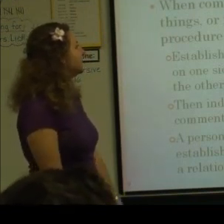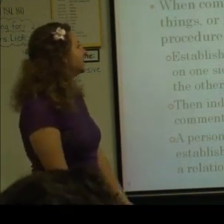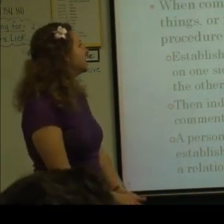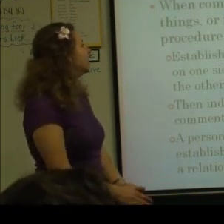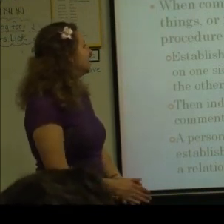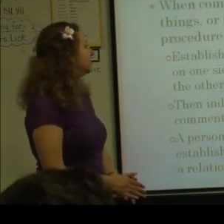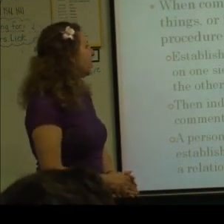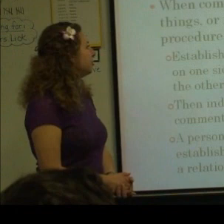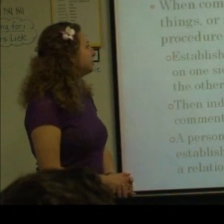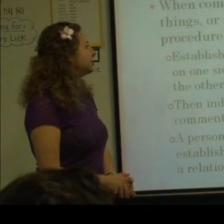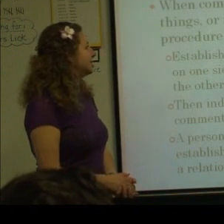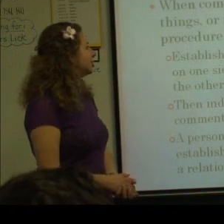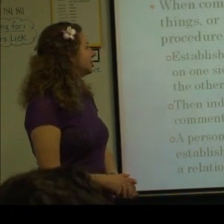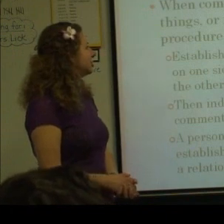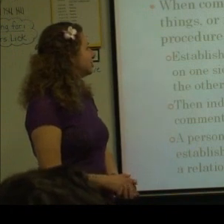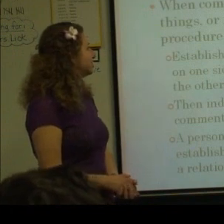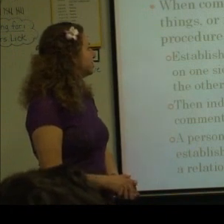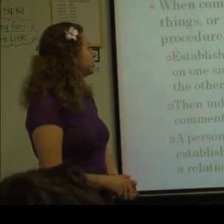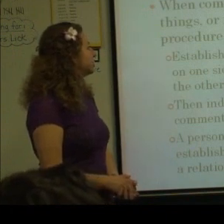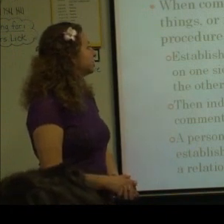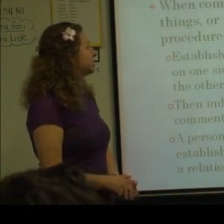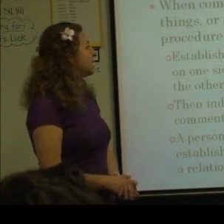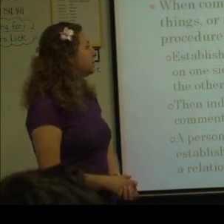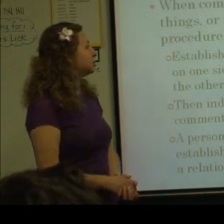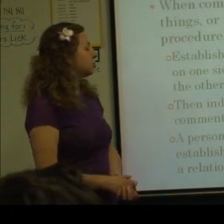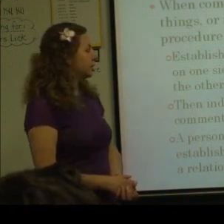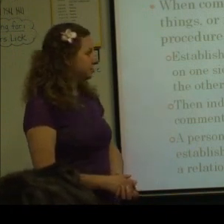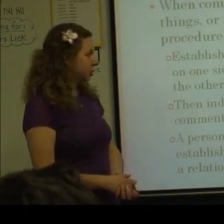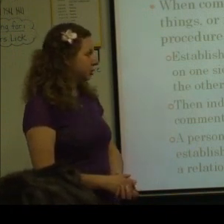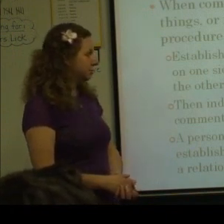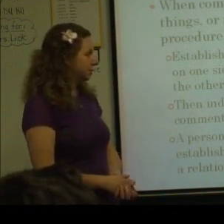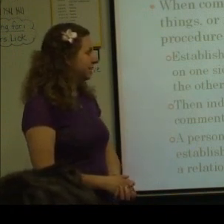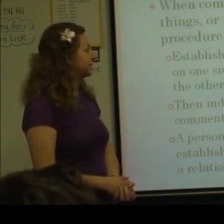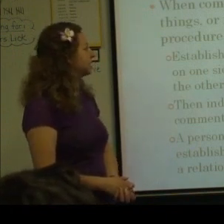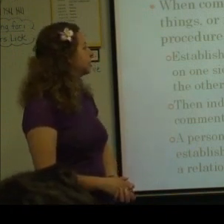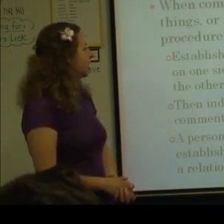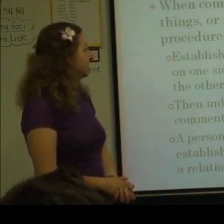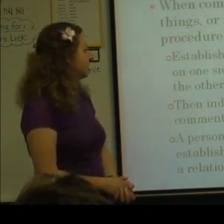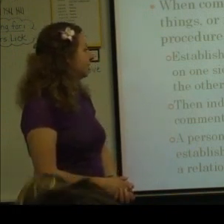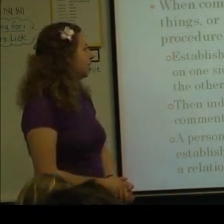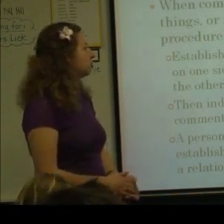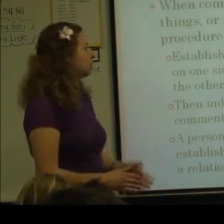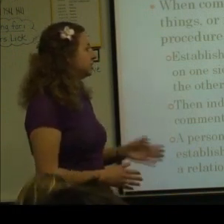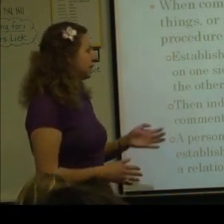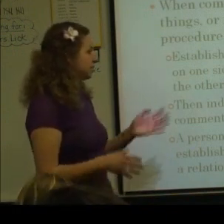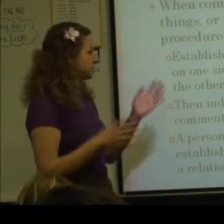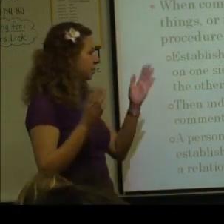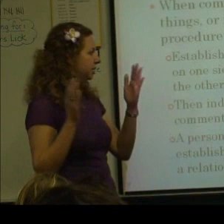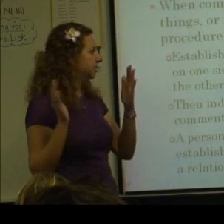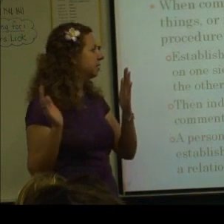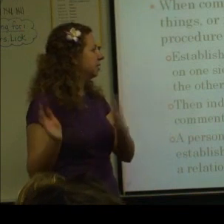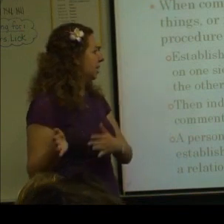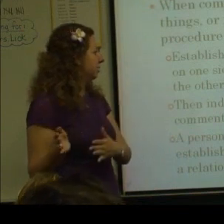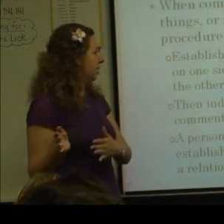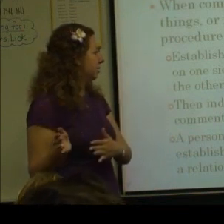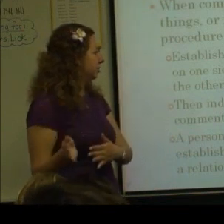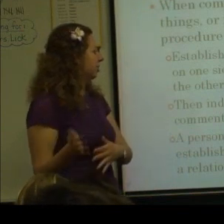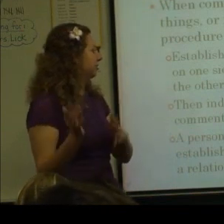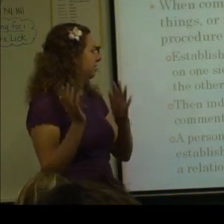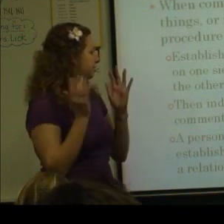ideas, the following procedure is used. So establish one person, place, thing, or idea on one side of the body and the other on the other